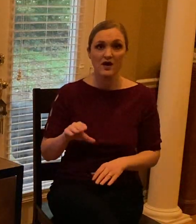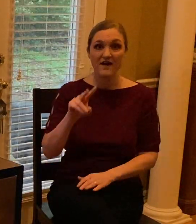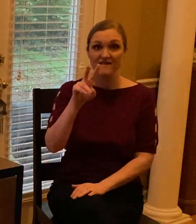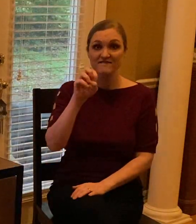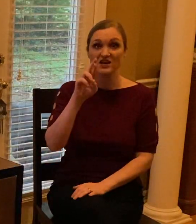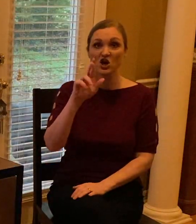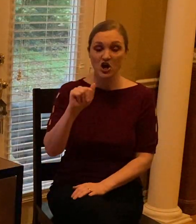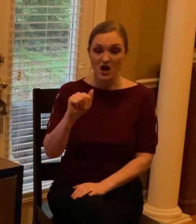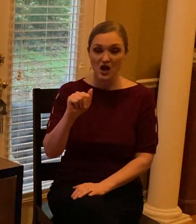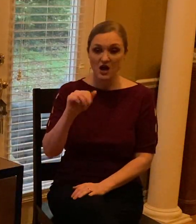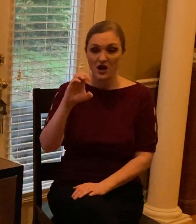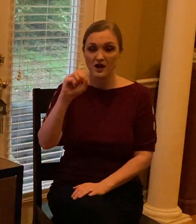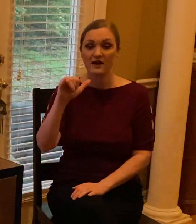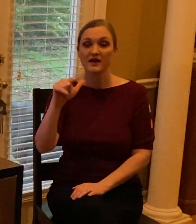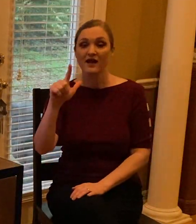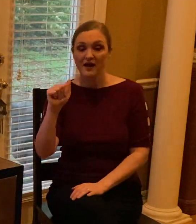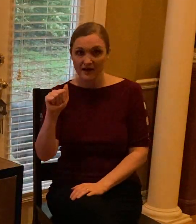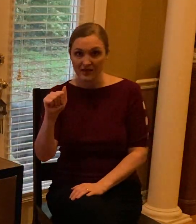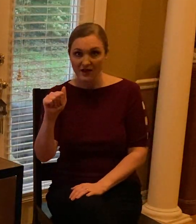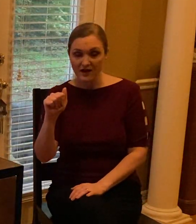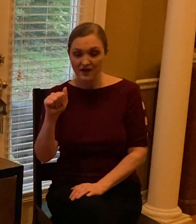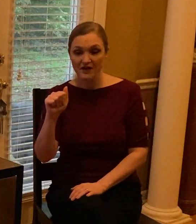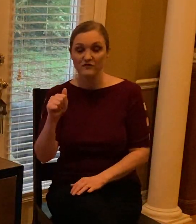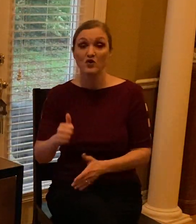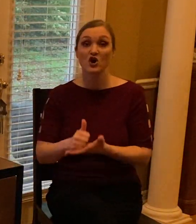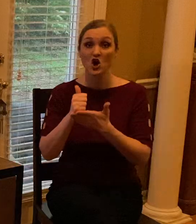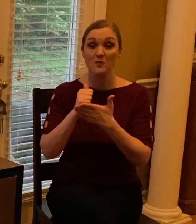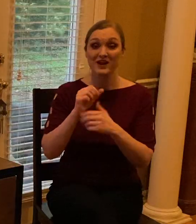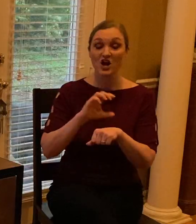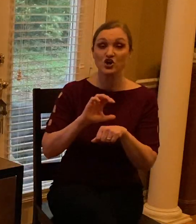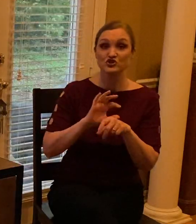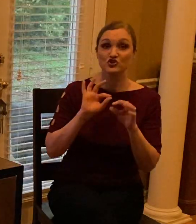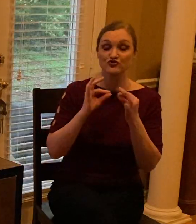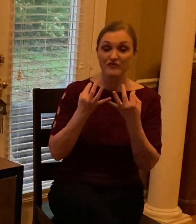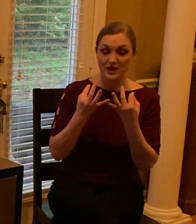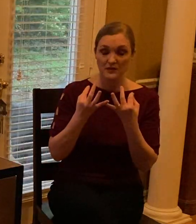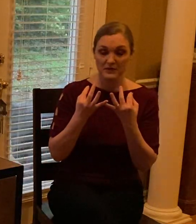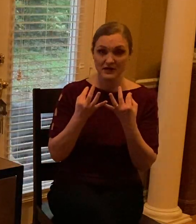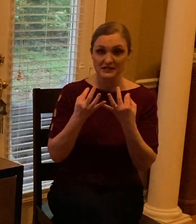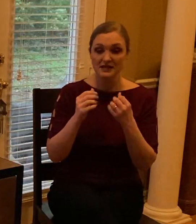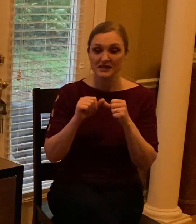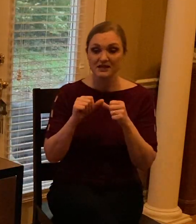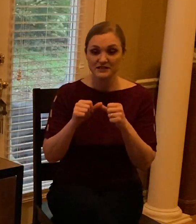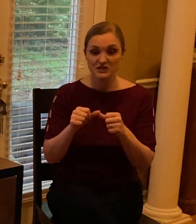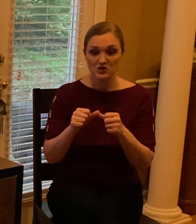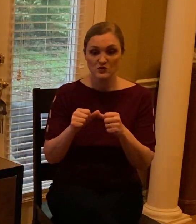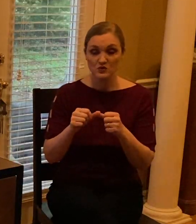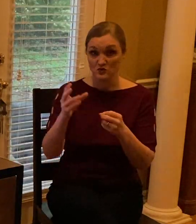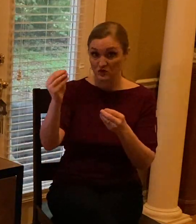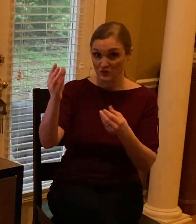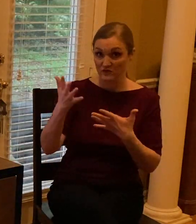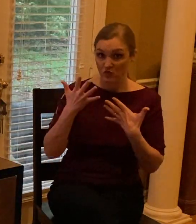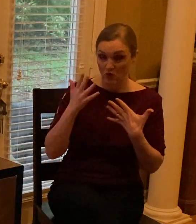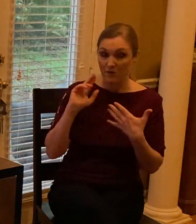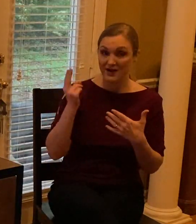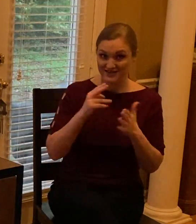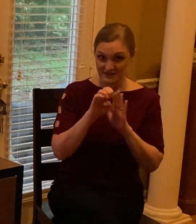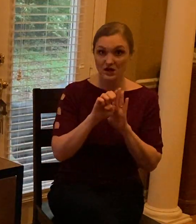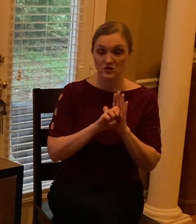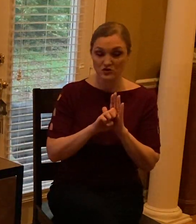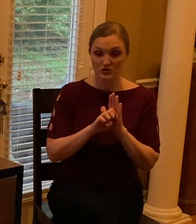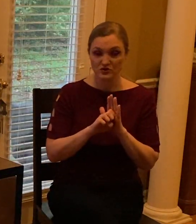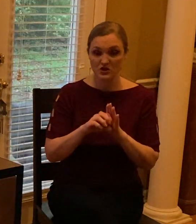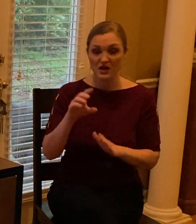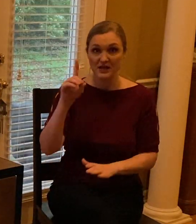Kayla for keeping up with our church family's needs and continuing to keep us informed.